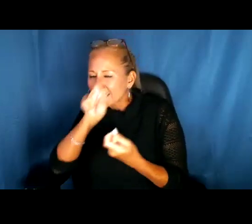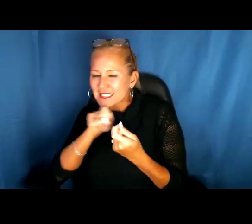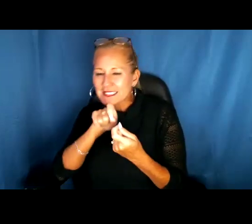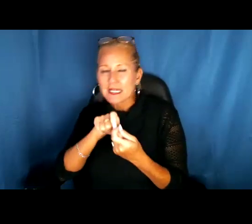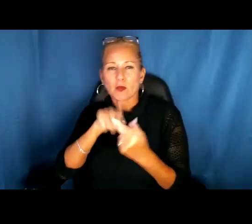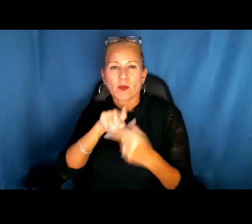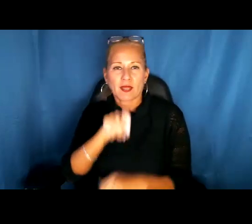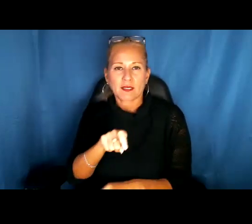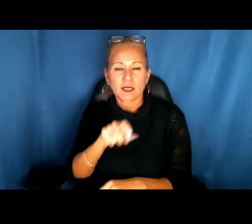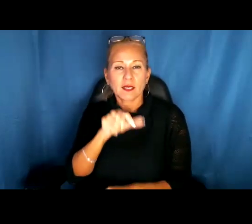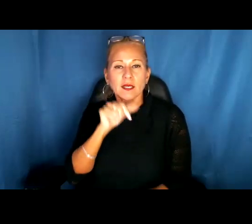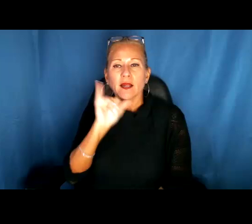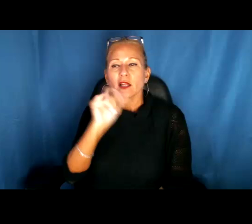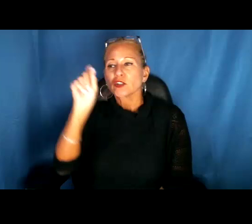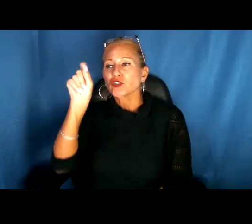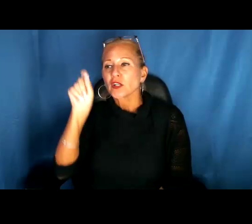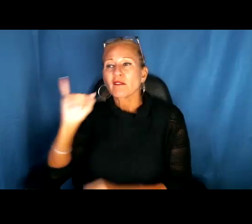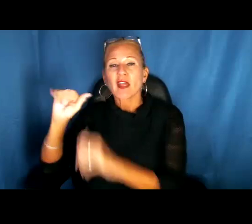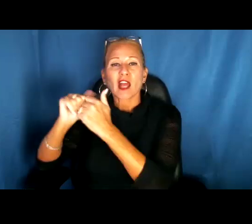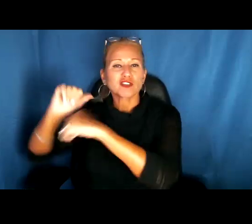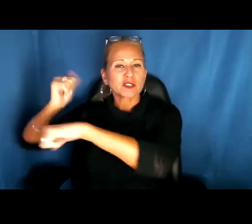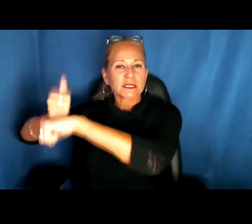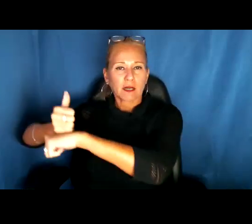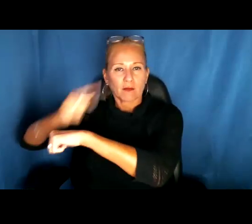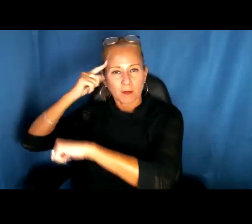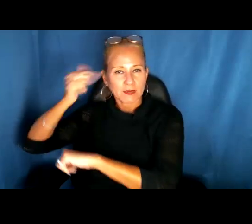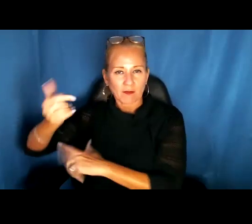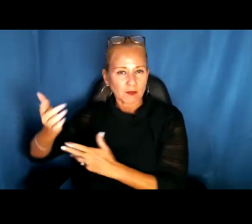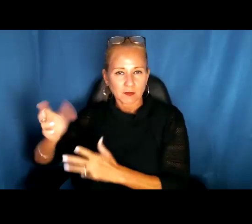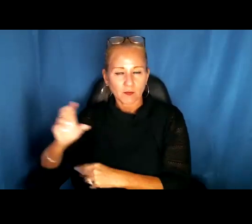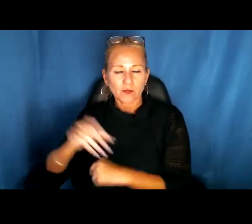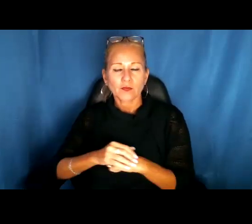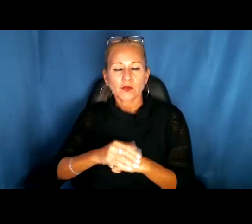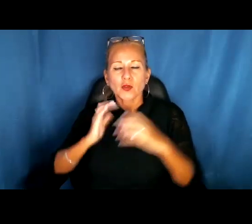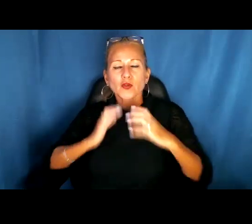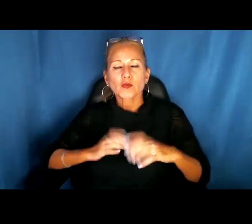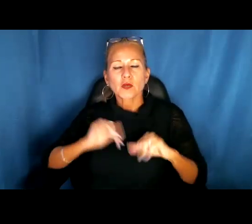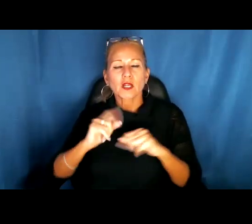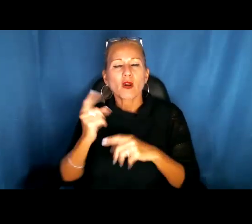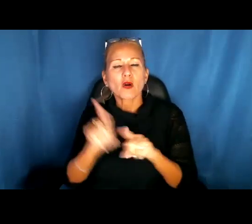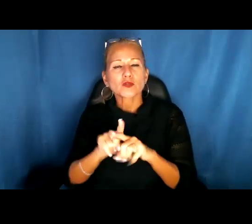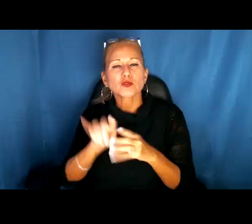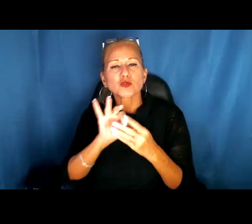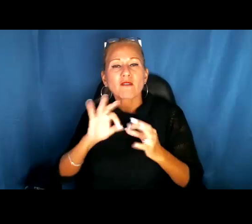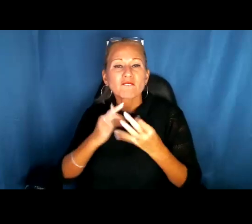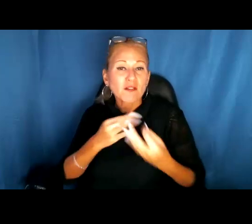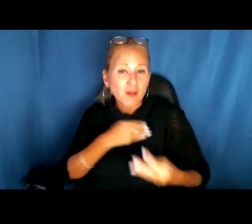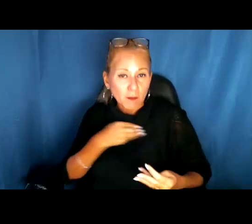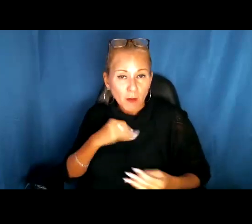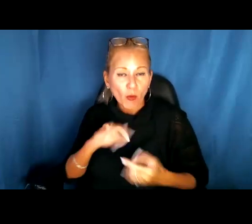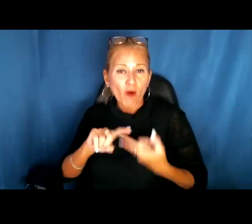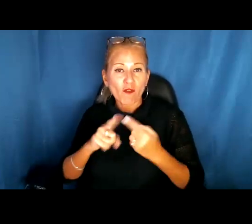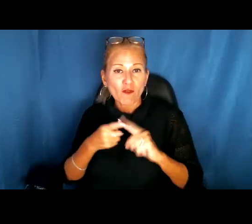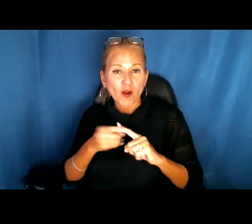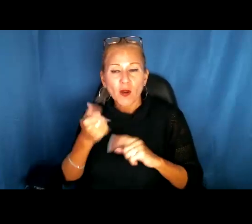needed, not a checklist that some agency says should be done. Consumers can also choose a family member or a friend